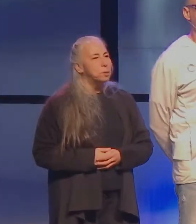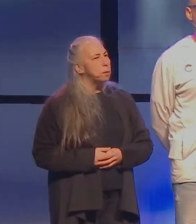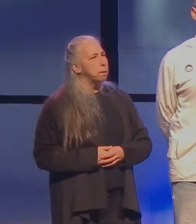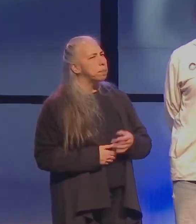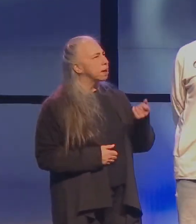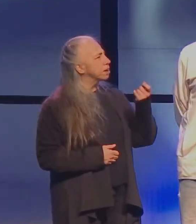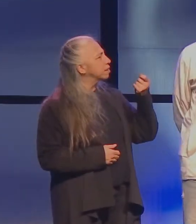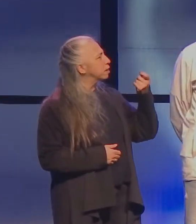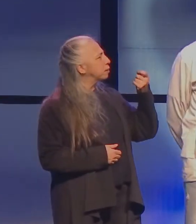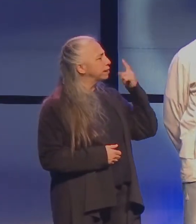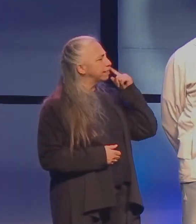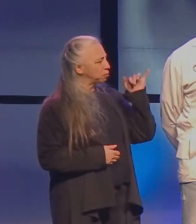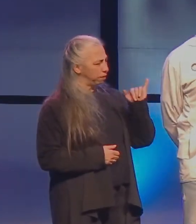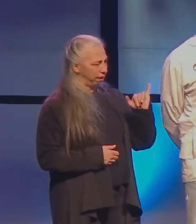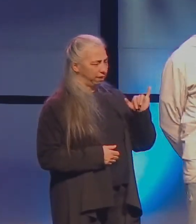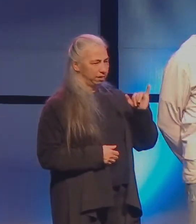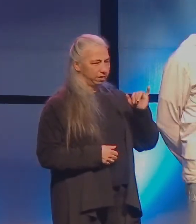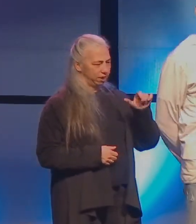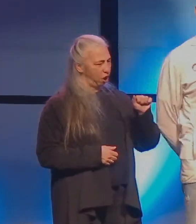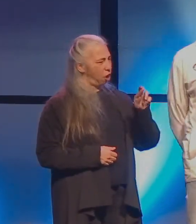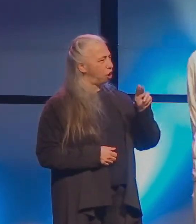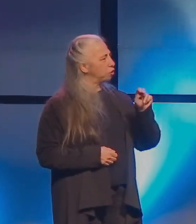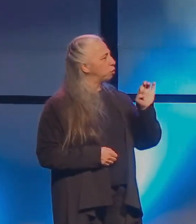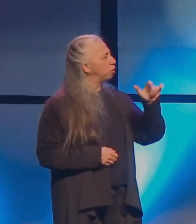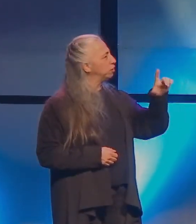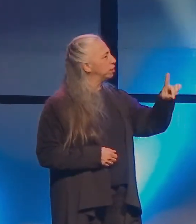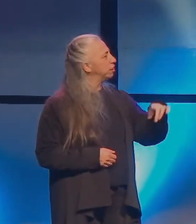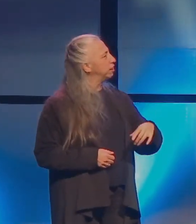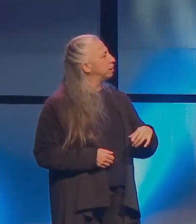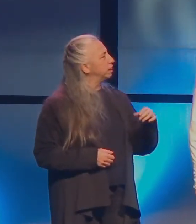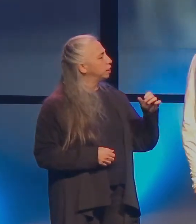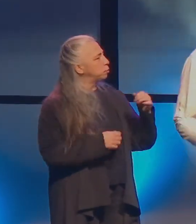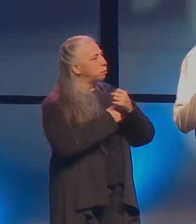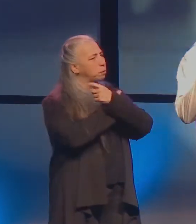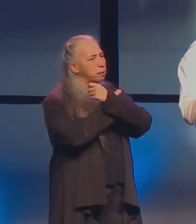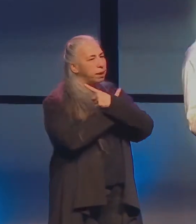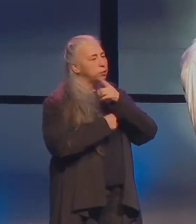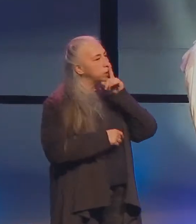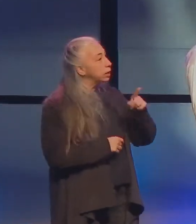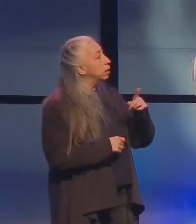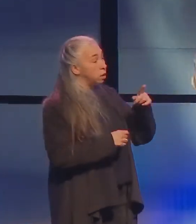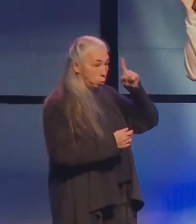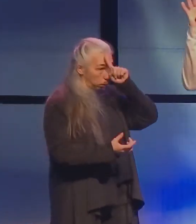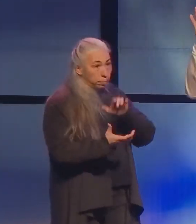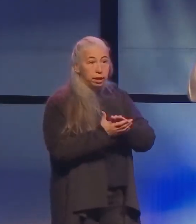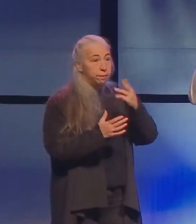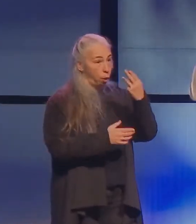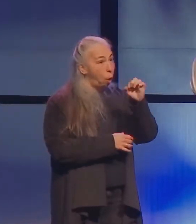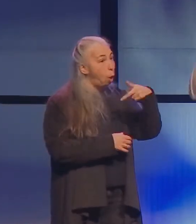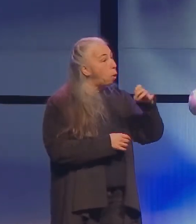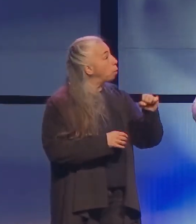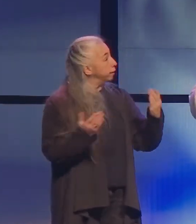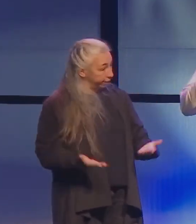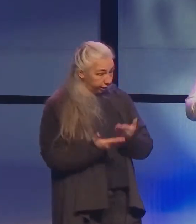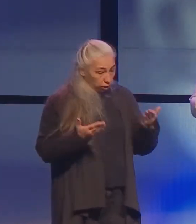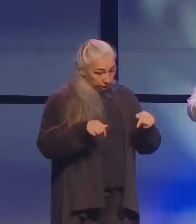little bit. You're right, Batman. I mean, that's like, we do believe hope is here. It's on the signs. This is the one event that we